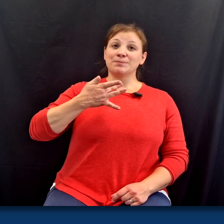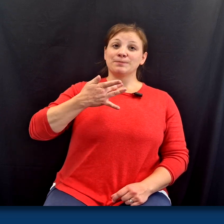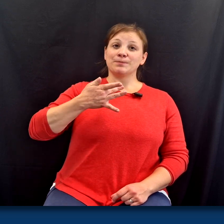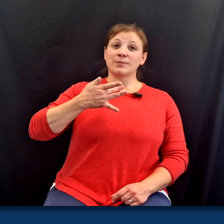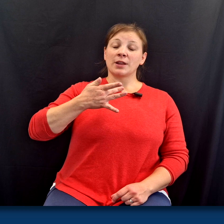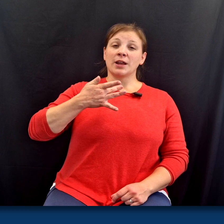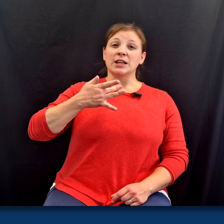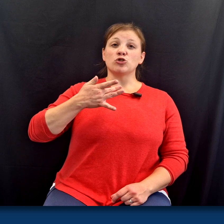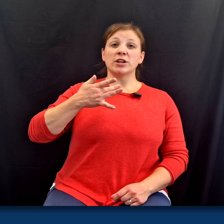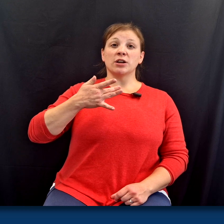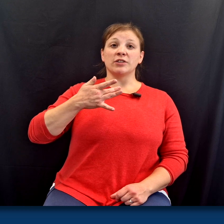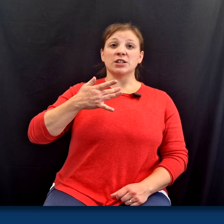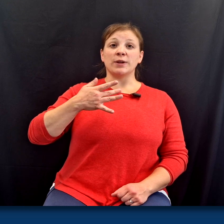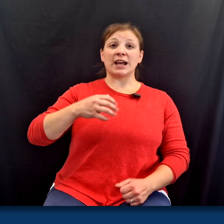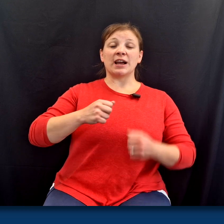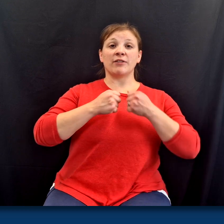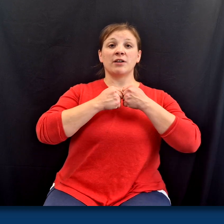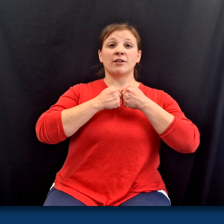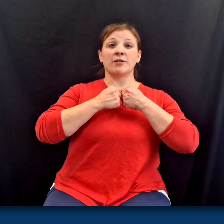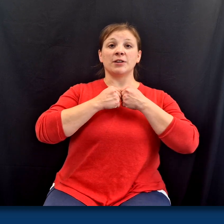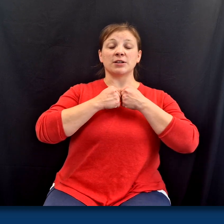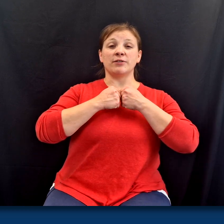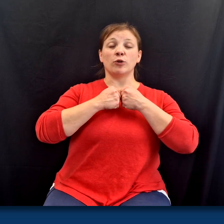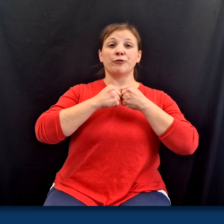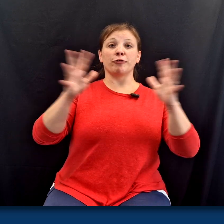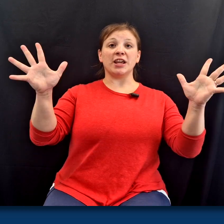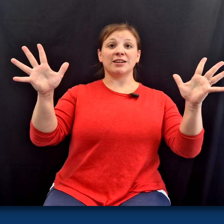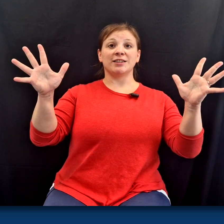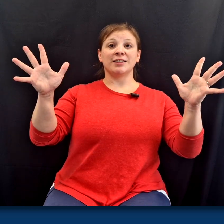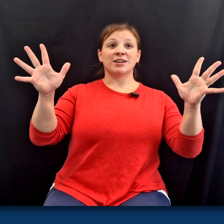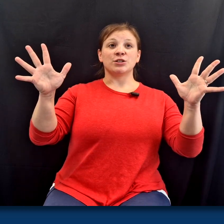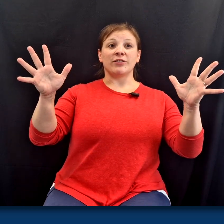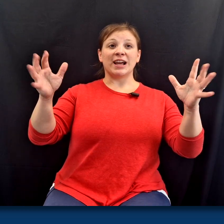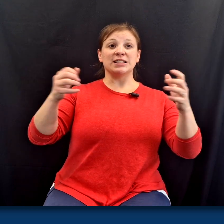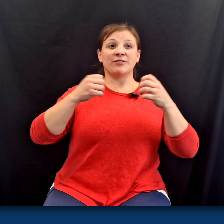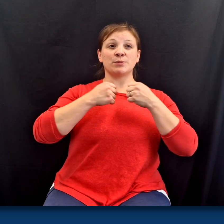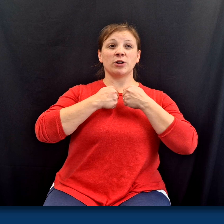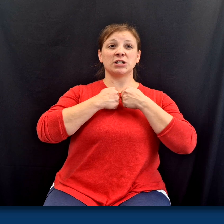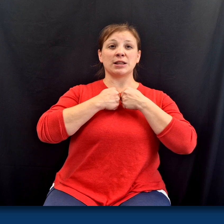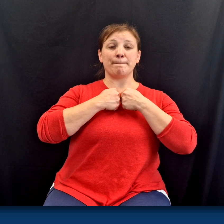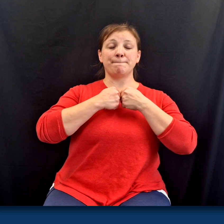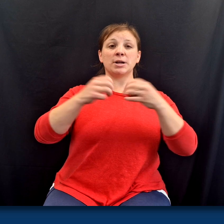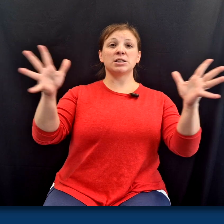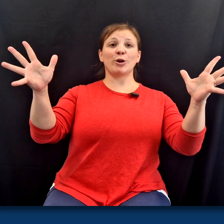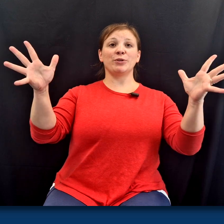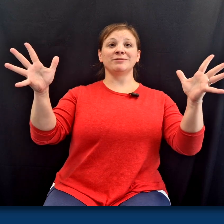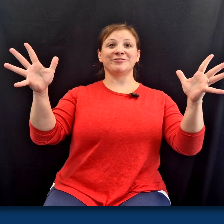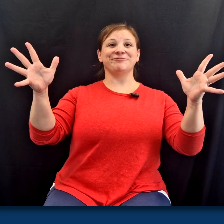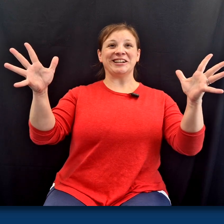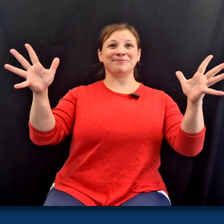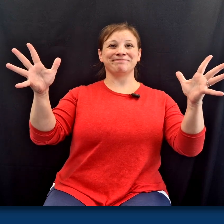Feeling. And straight after this, we have the sign for free. So have your hands in a fist by your chest and then burst them